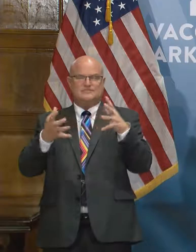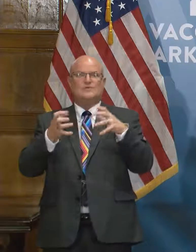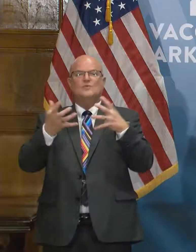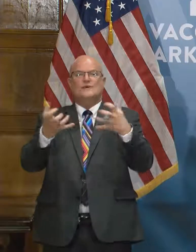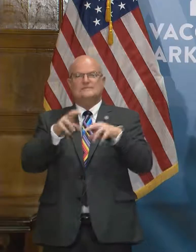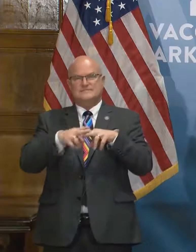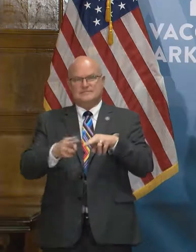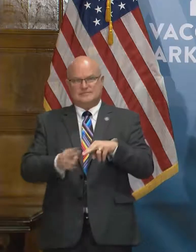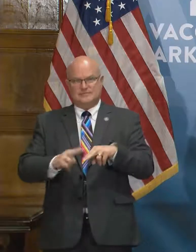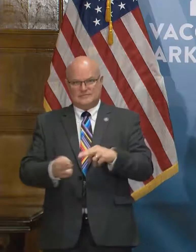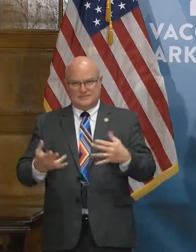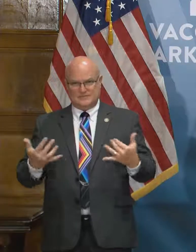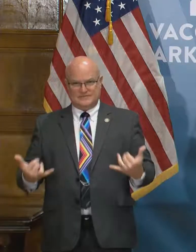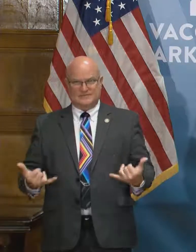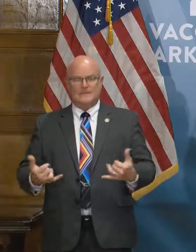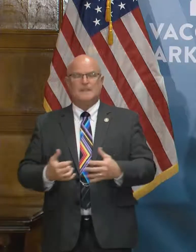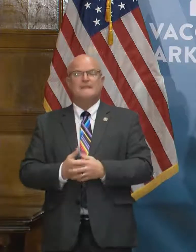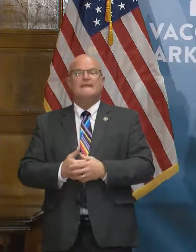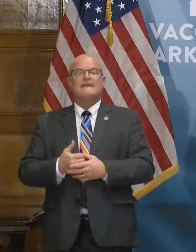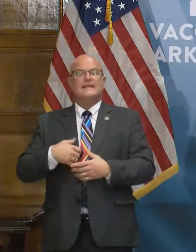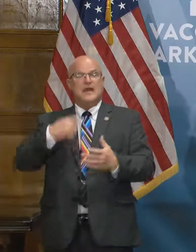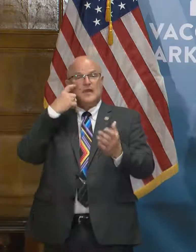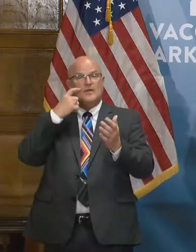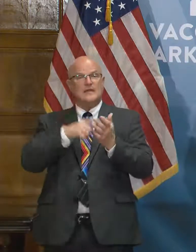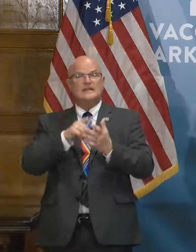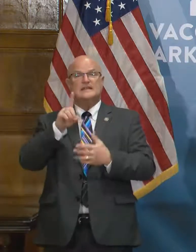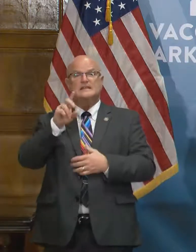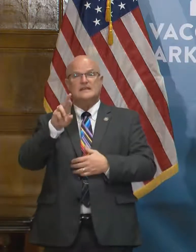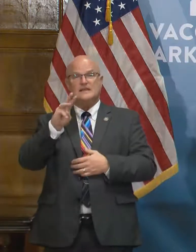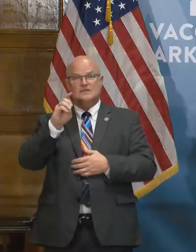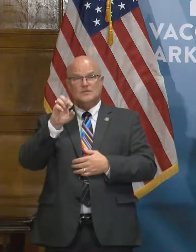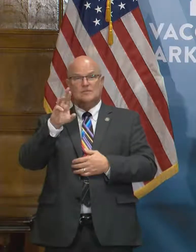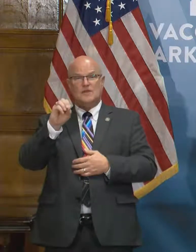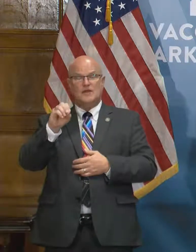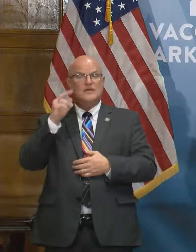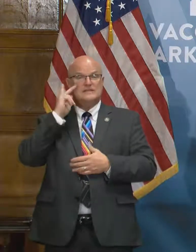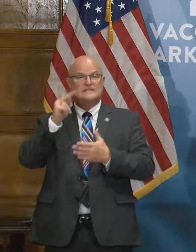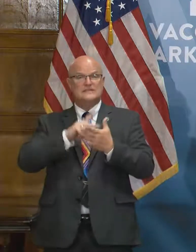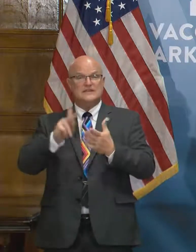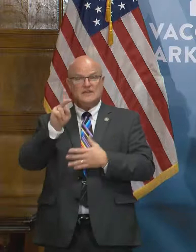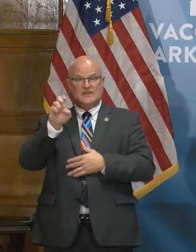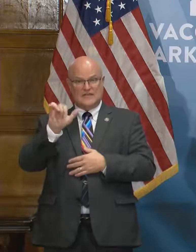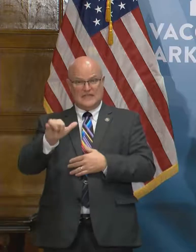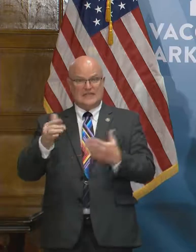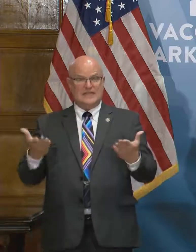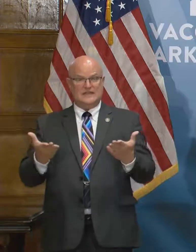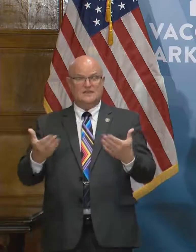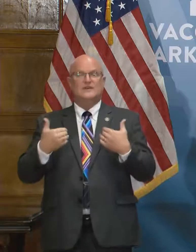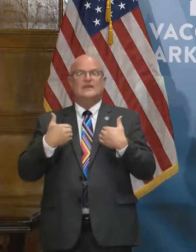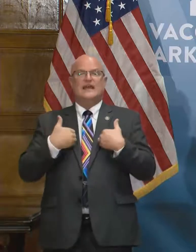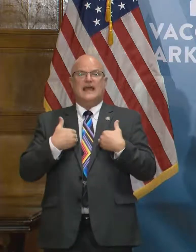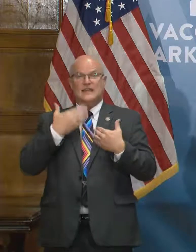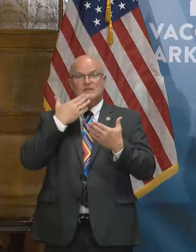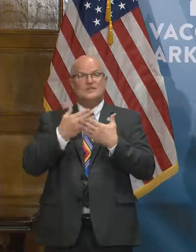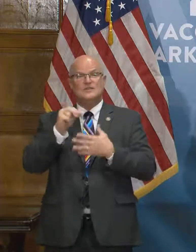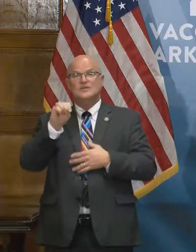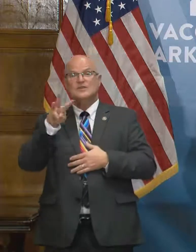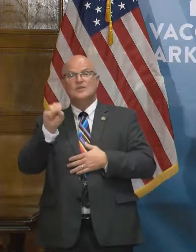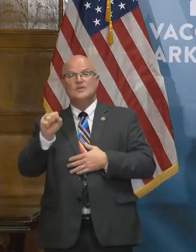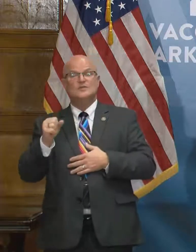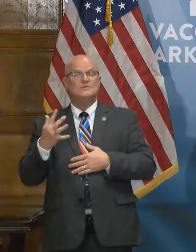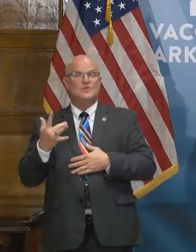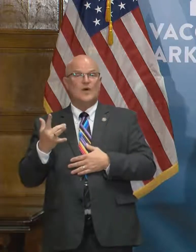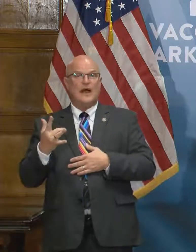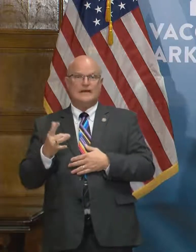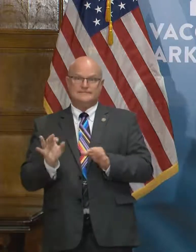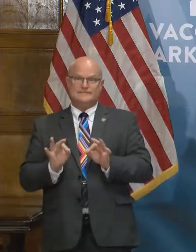occur. With that, let me recognize Dr. Romero, and we have Secretary Key here, who has good news because there's not